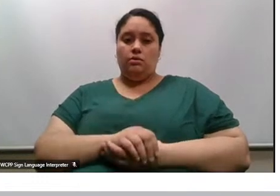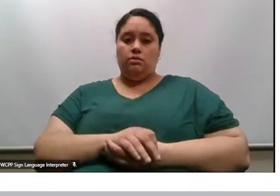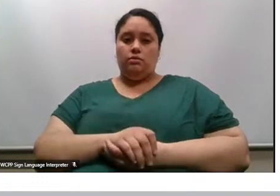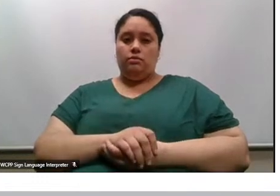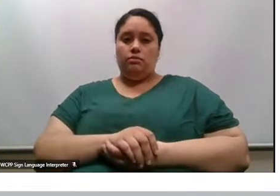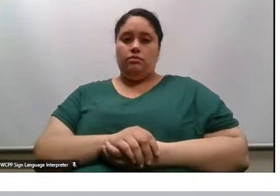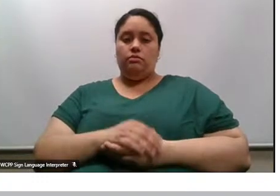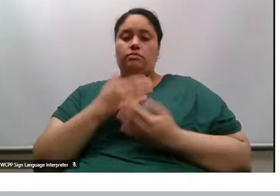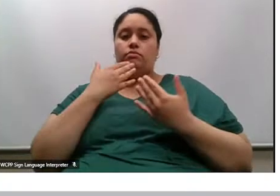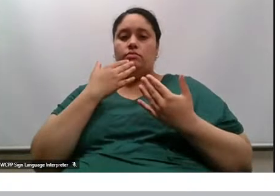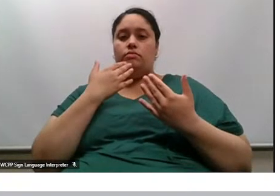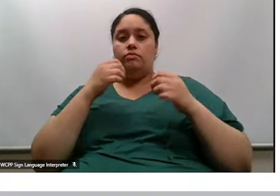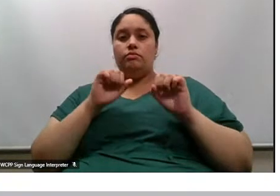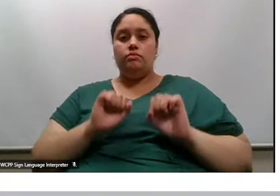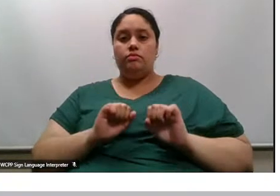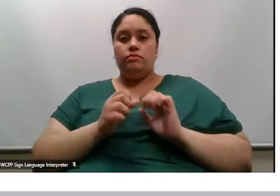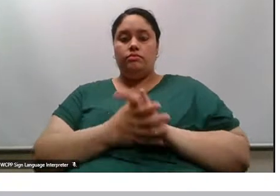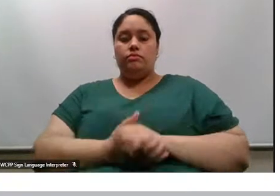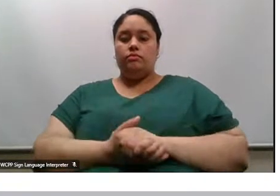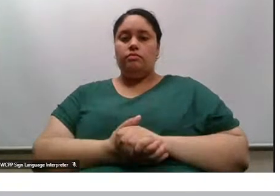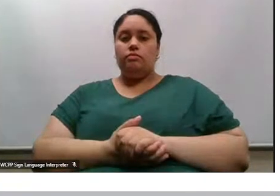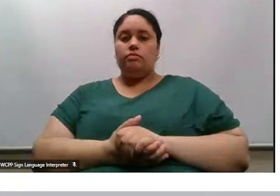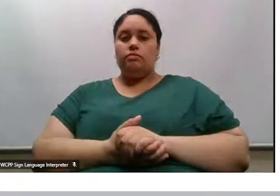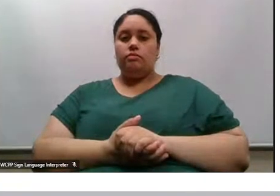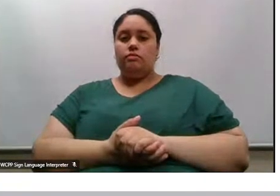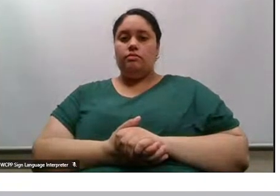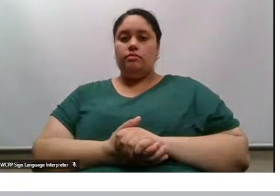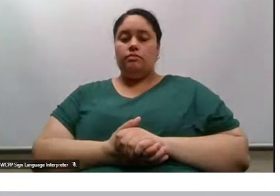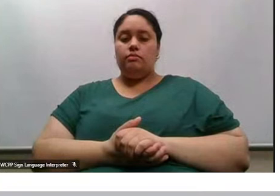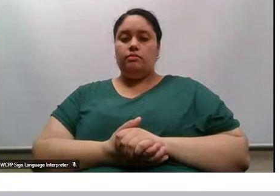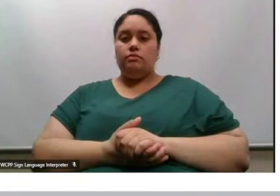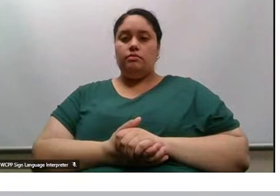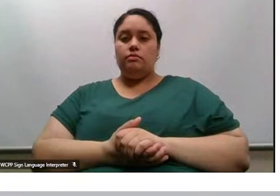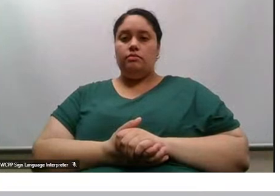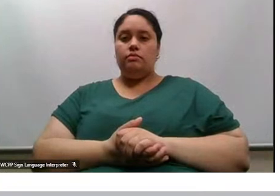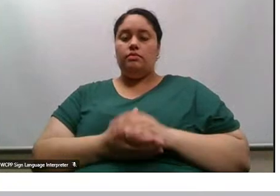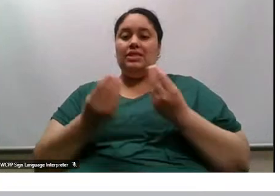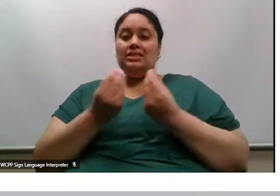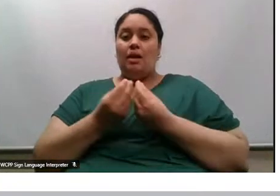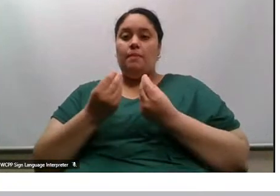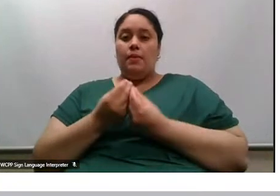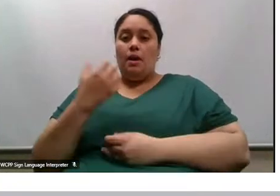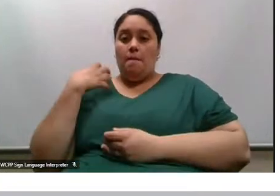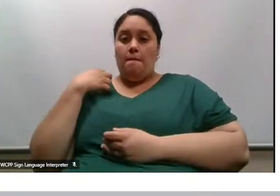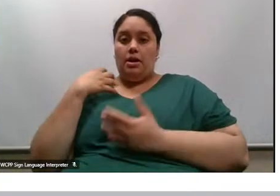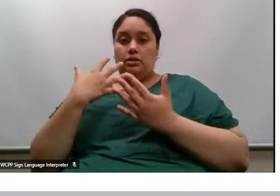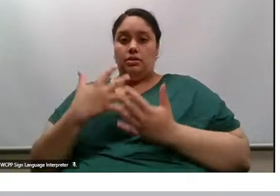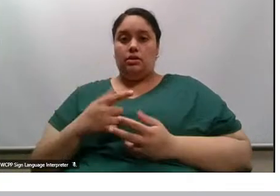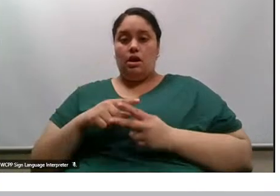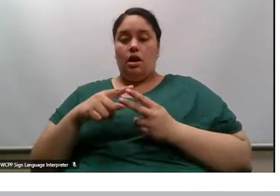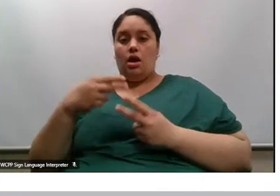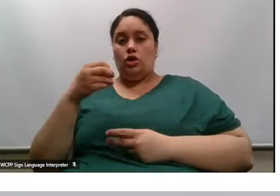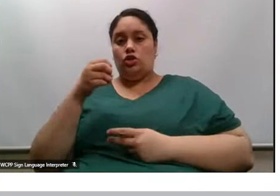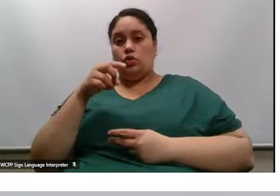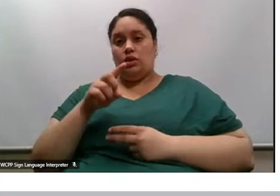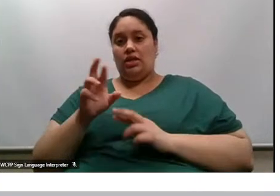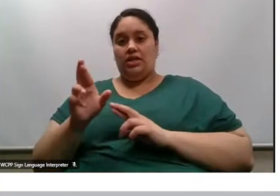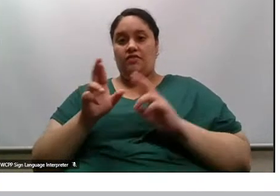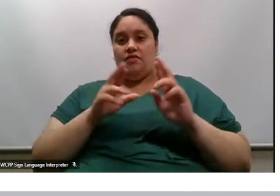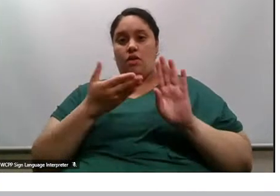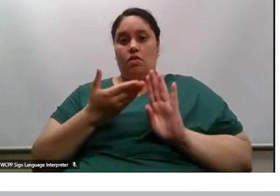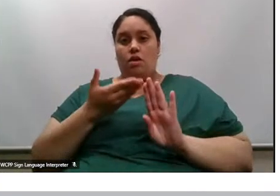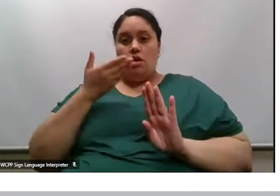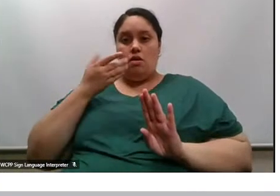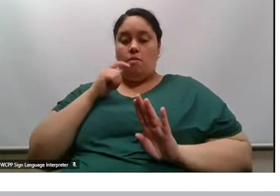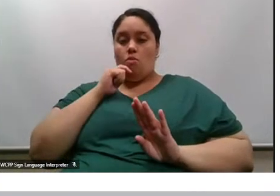Thank you, Chairperson. Chairperson, something that the Minister and the HOD referred to in the earlier part